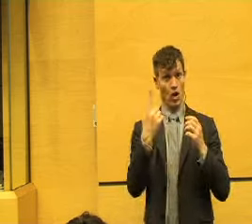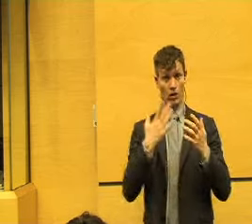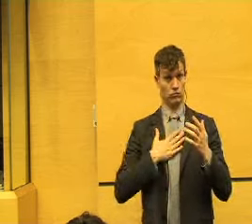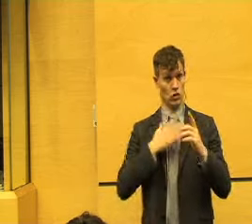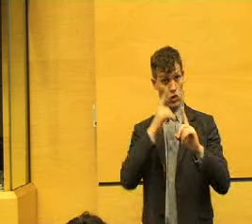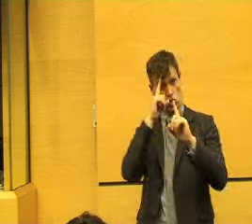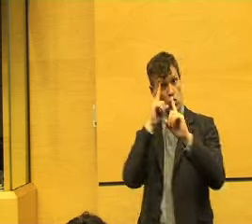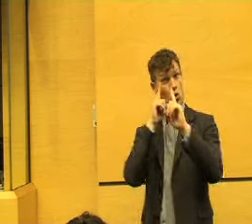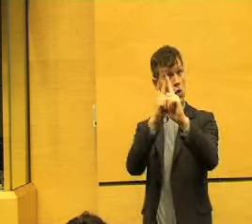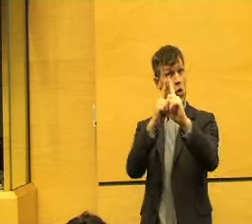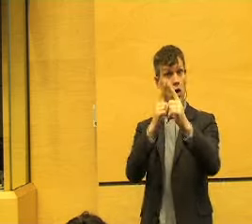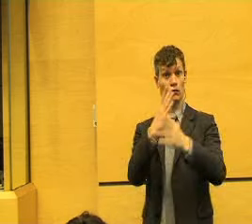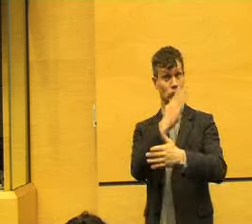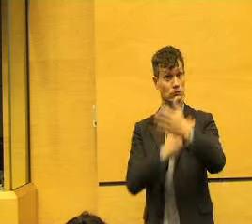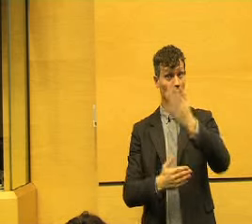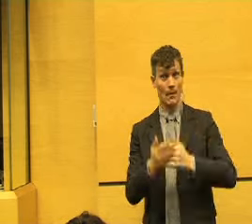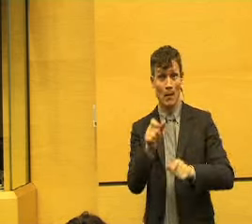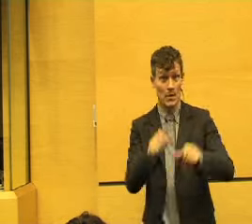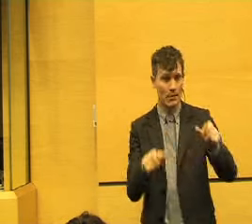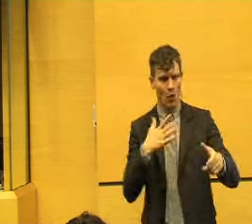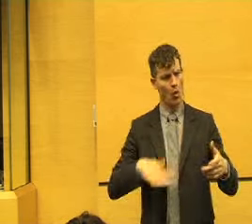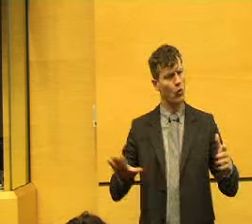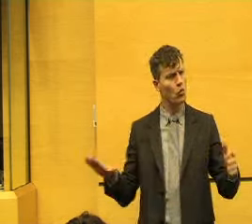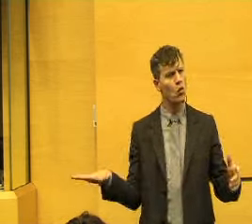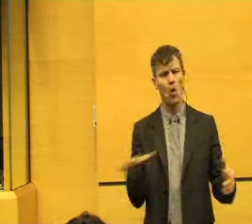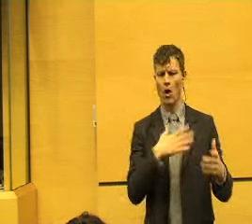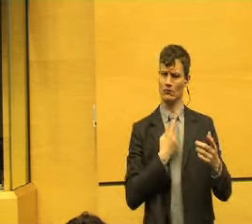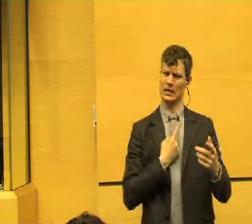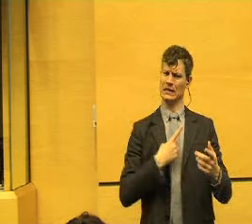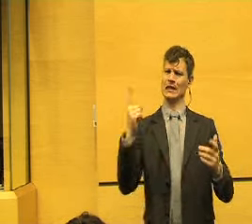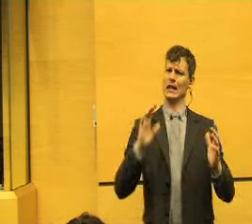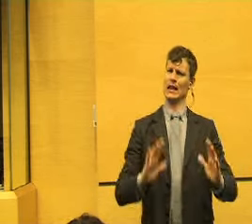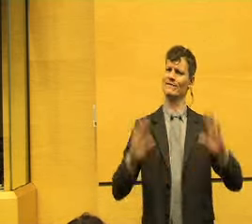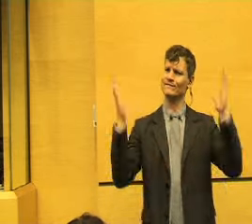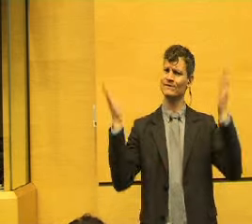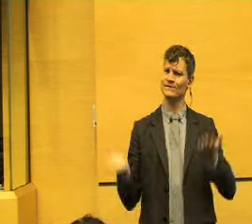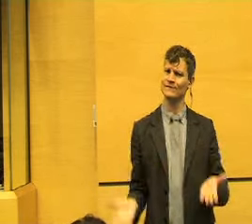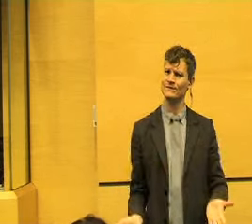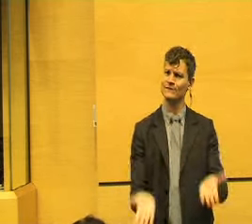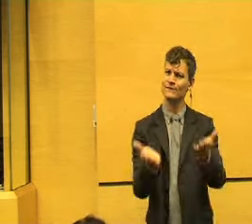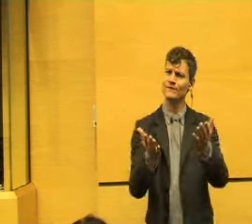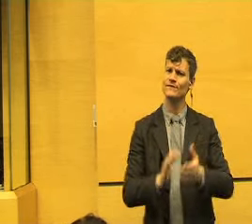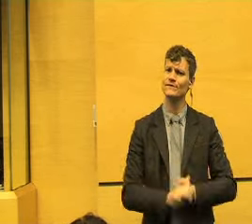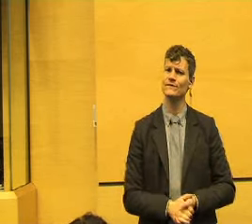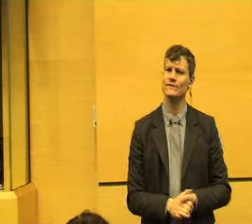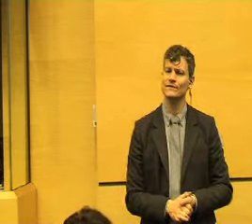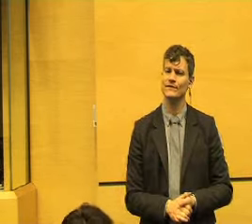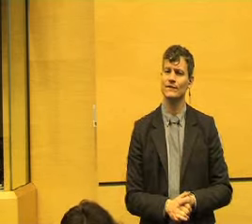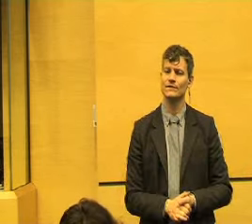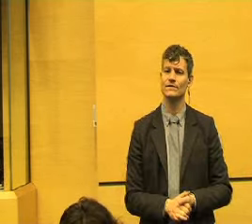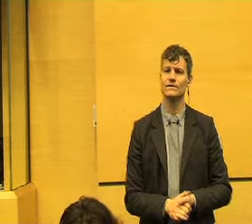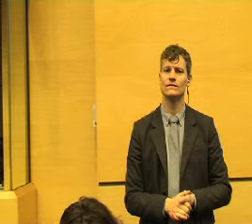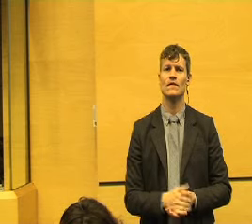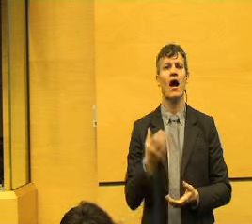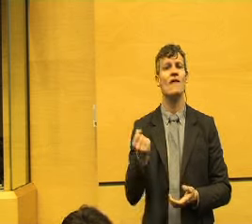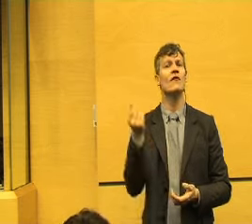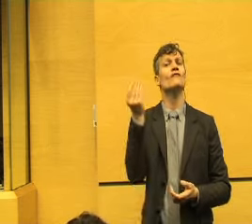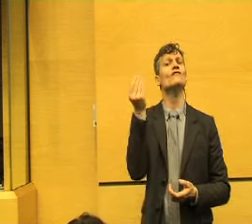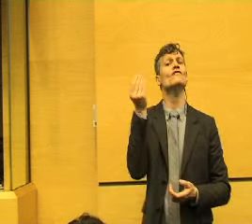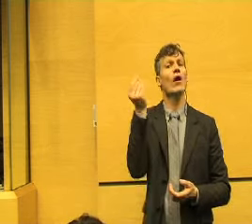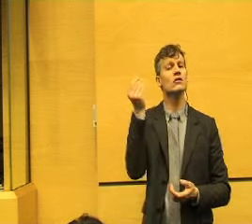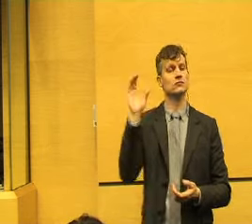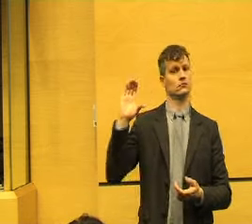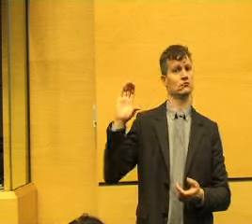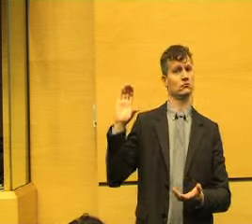them to live independently. To achieve this, the Fund for Empowerment of Persons with Disability provides